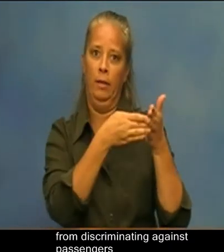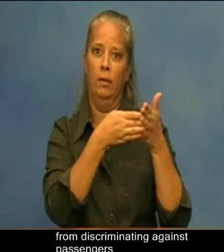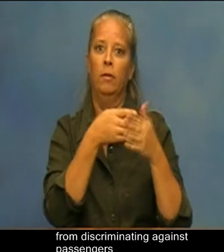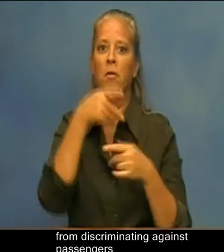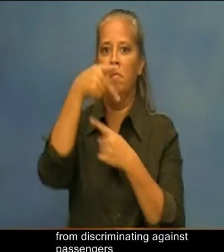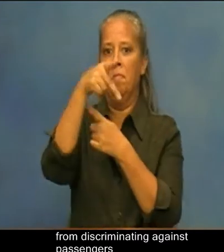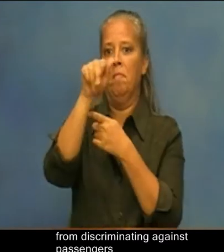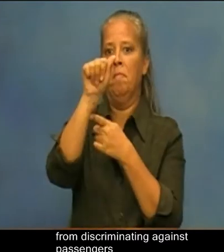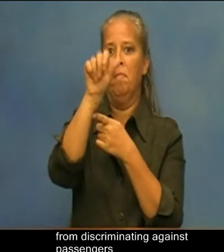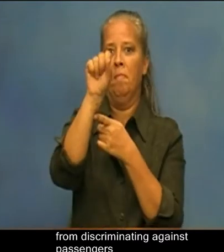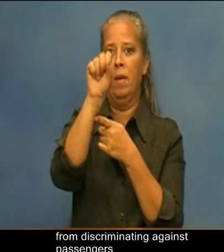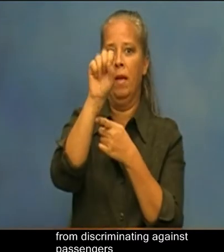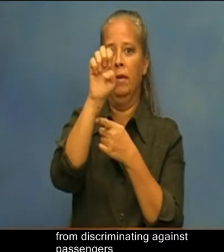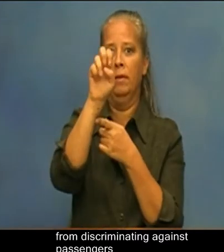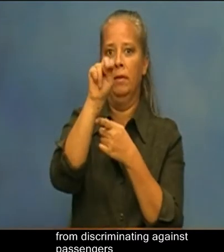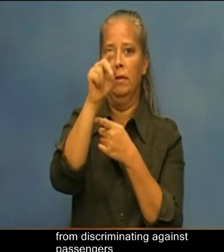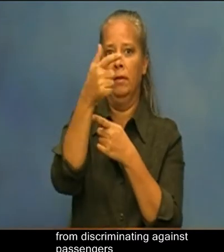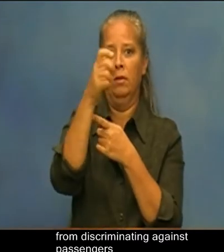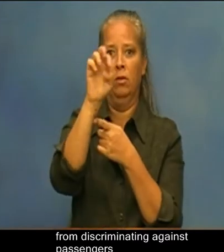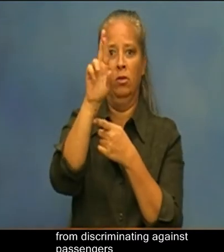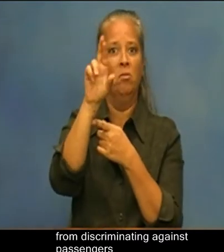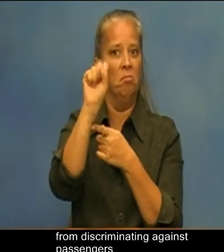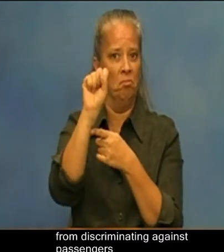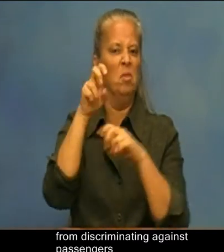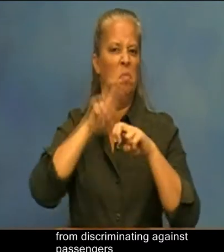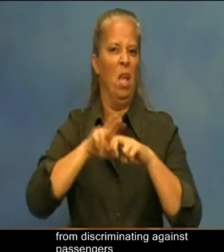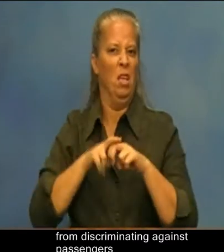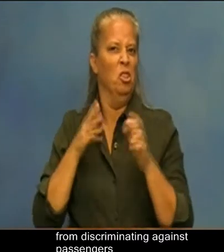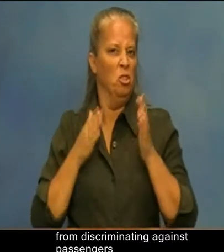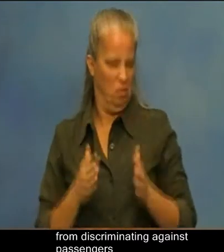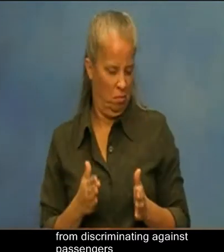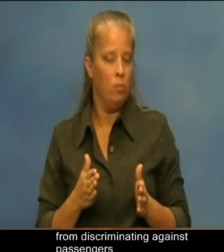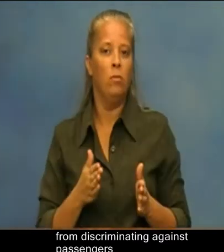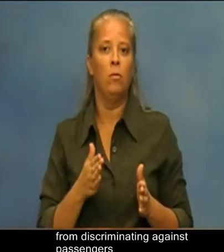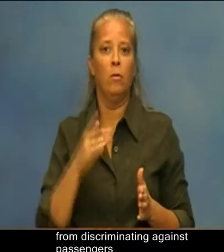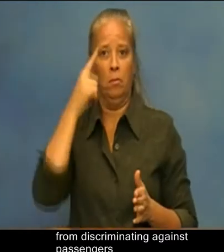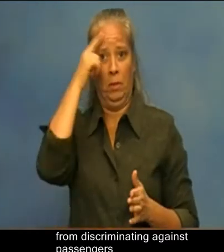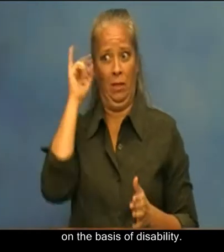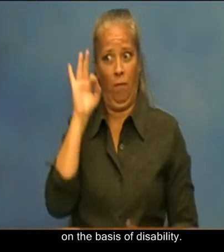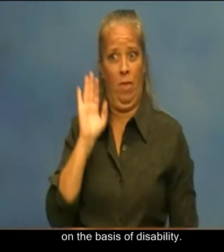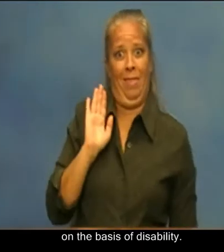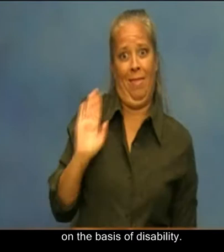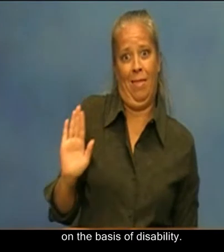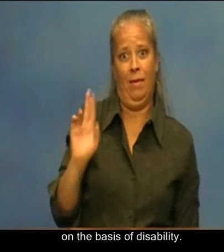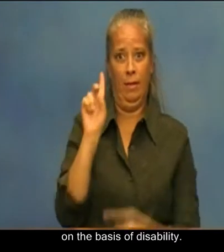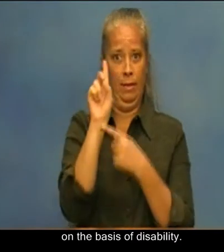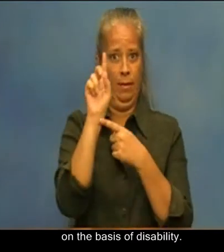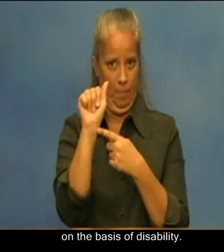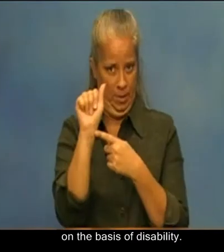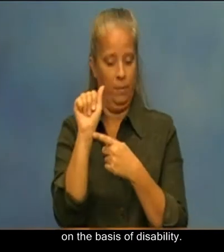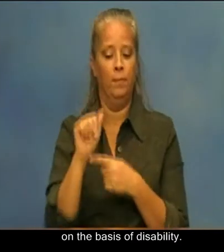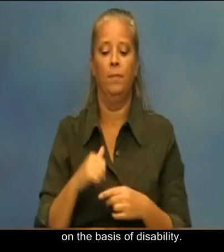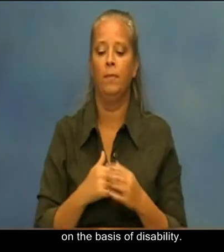discriminating against passengers on the basis of disability.